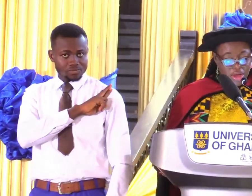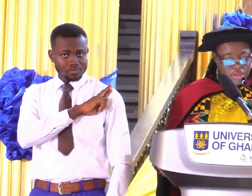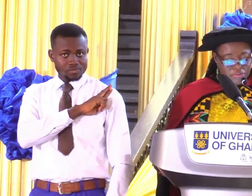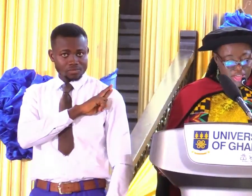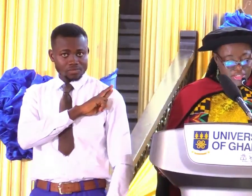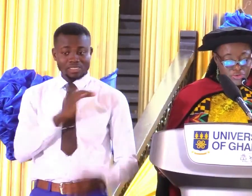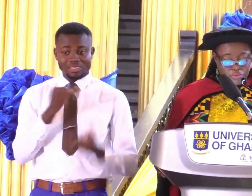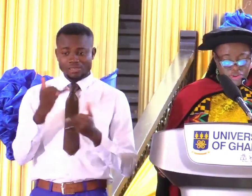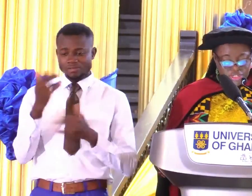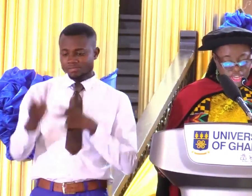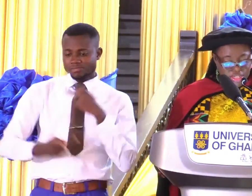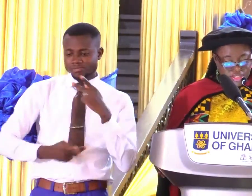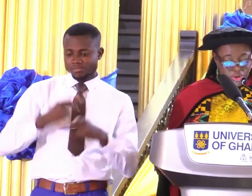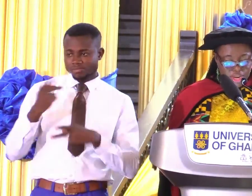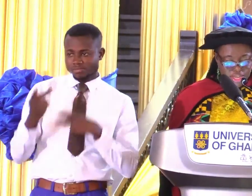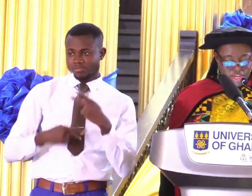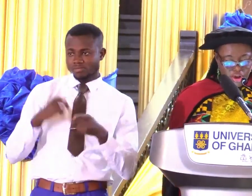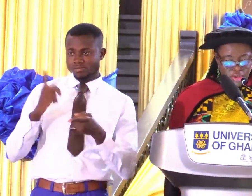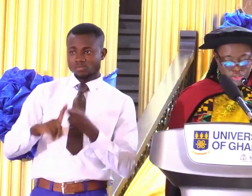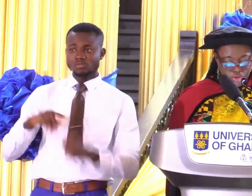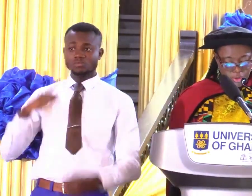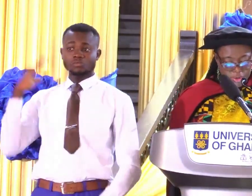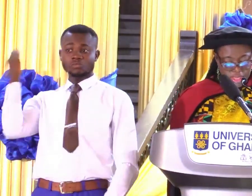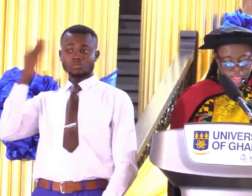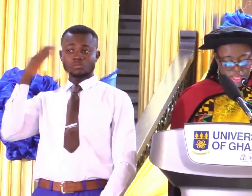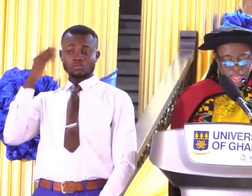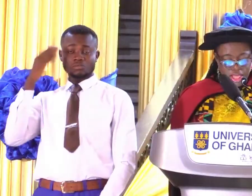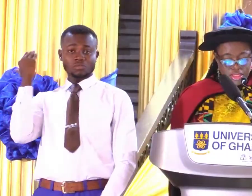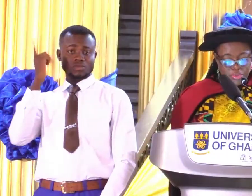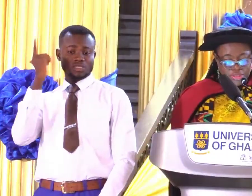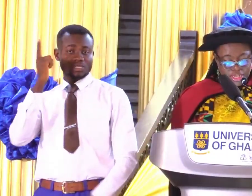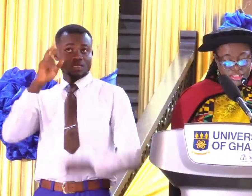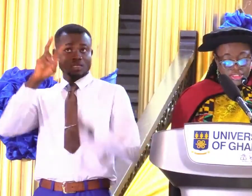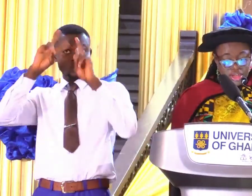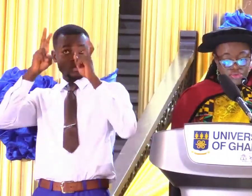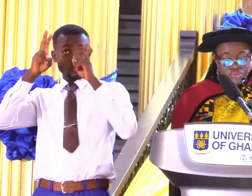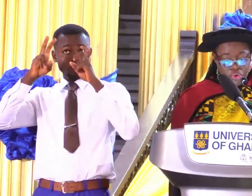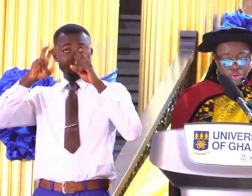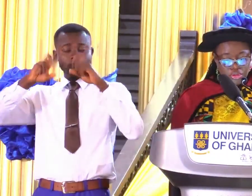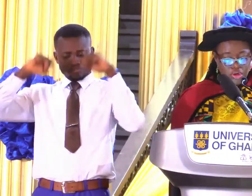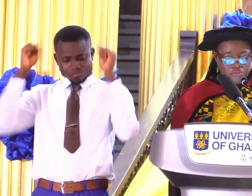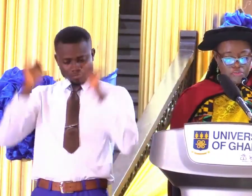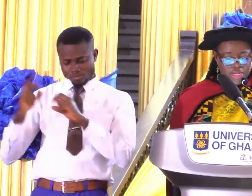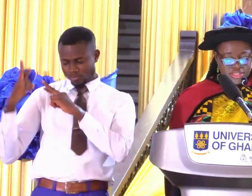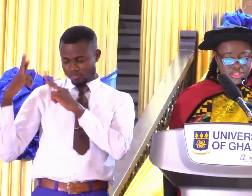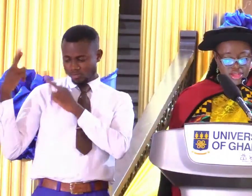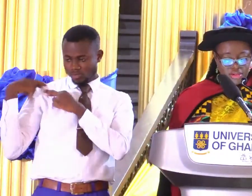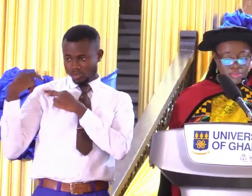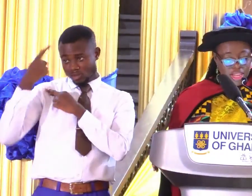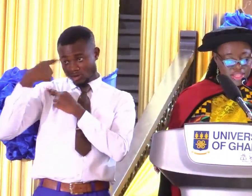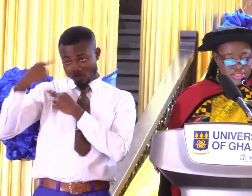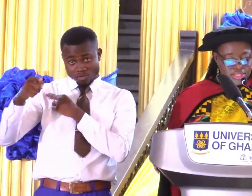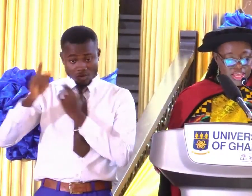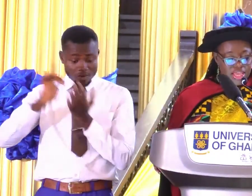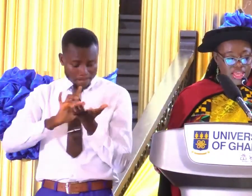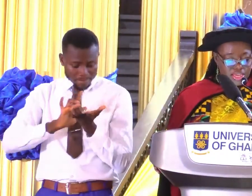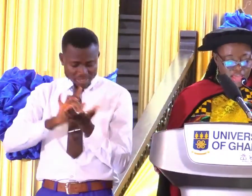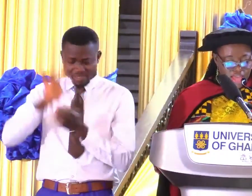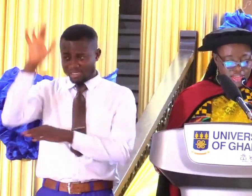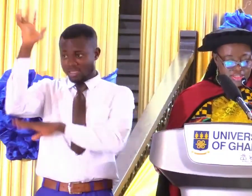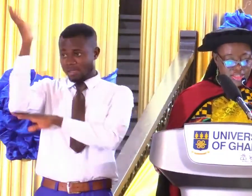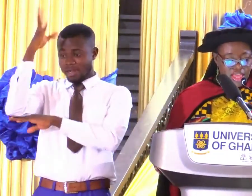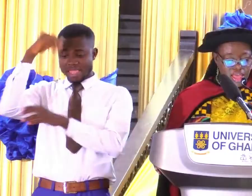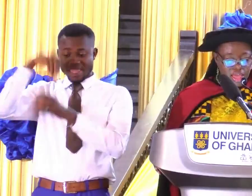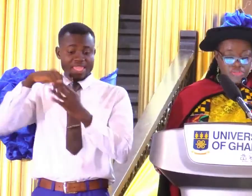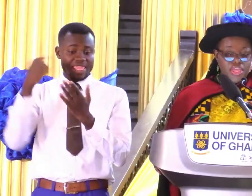now invited to present your lecture on the topic, the potential role of medicinal plants in